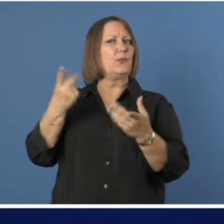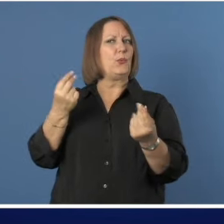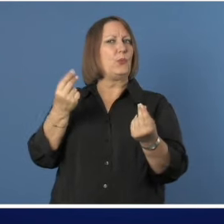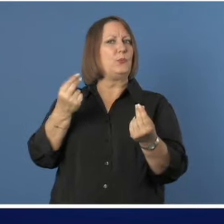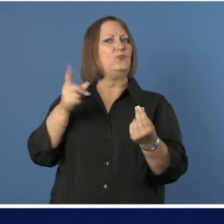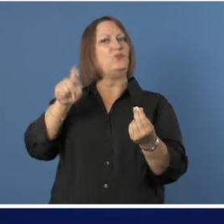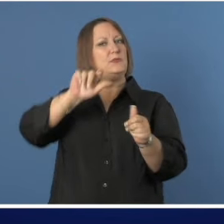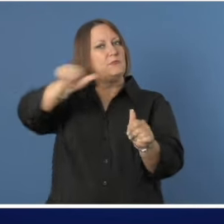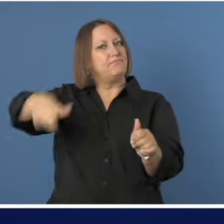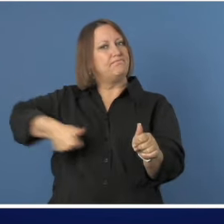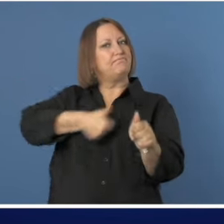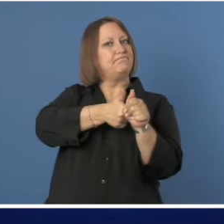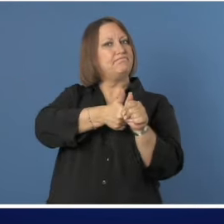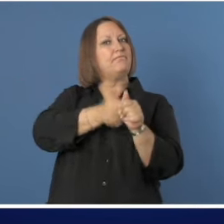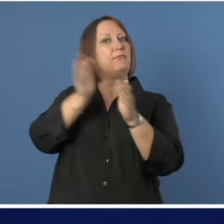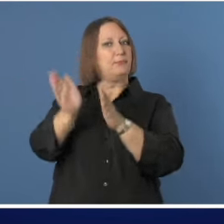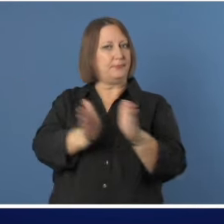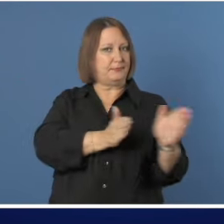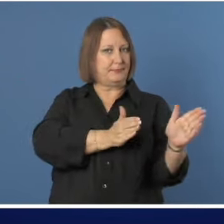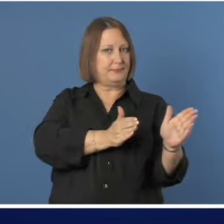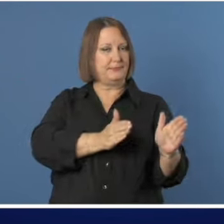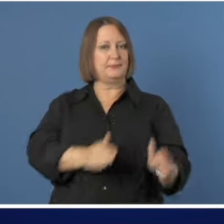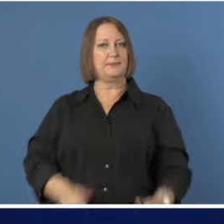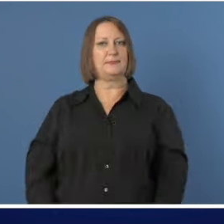are canceled.